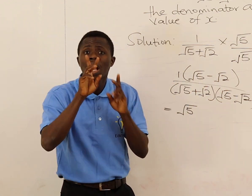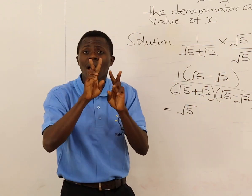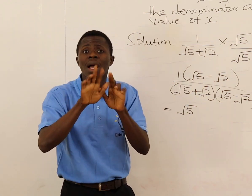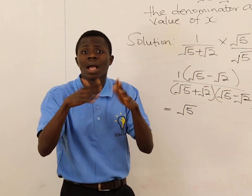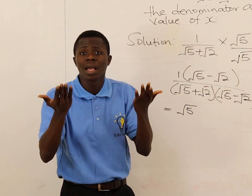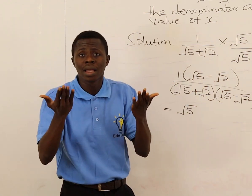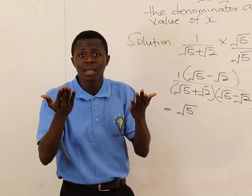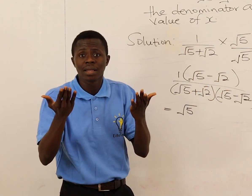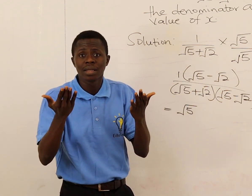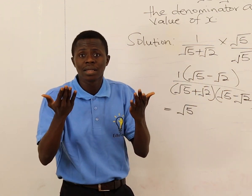Then,